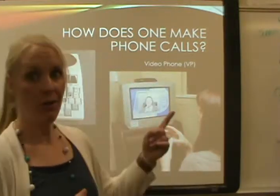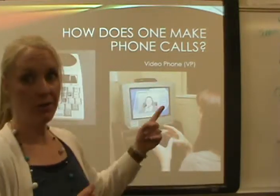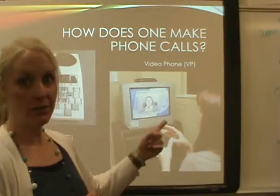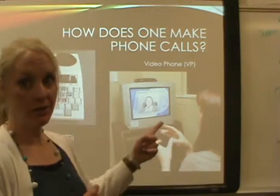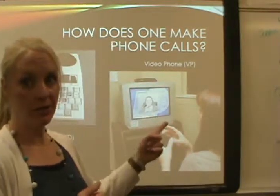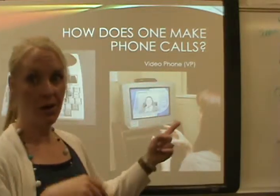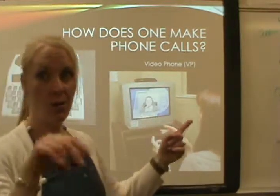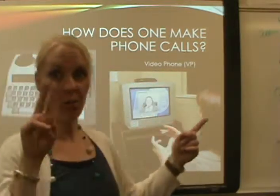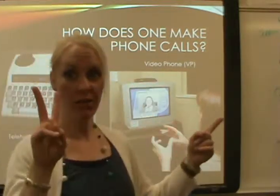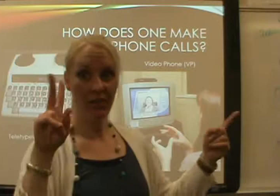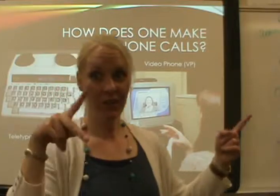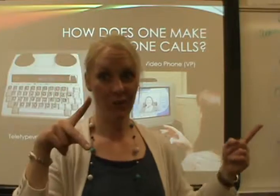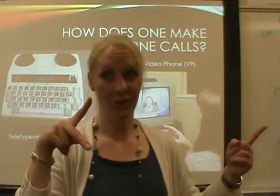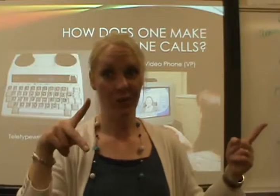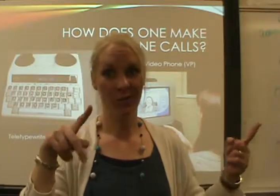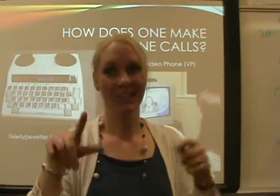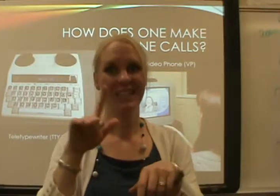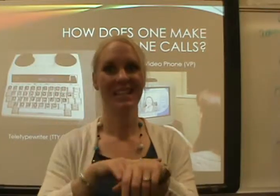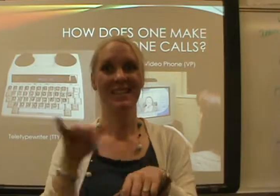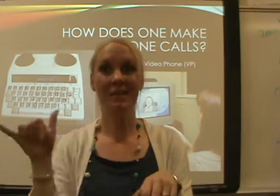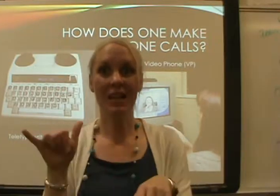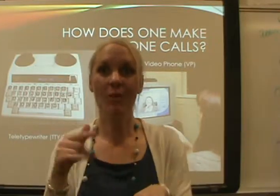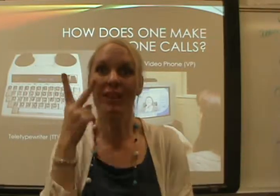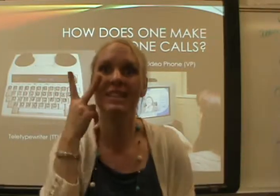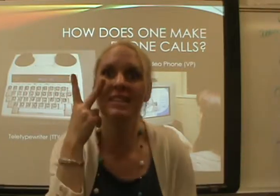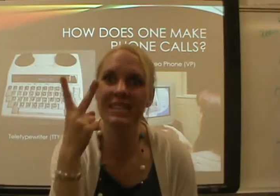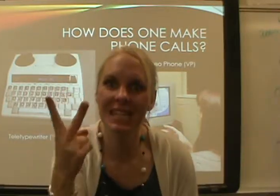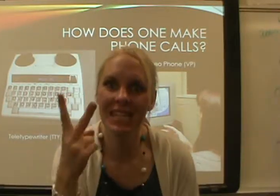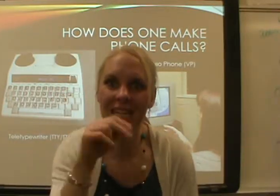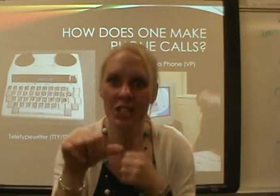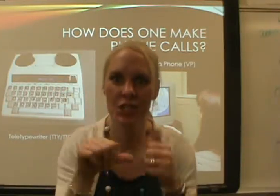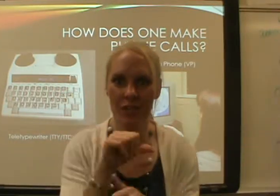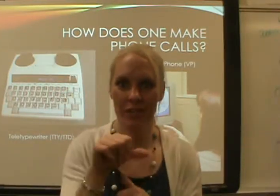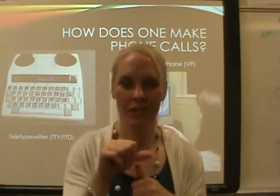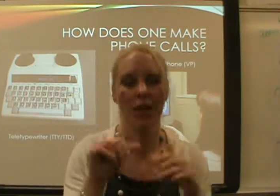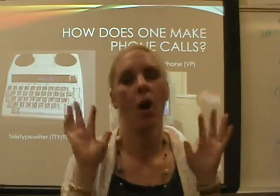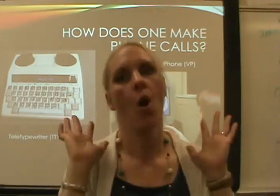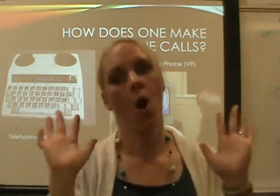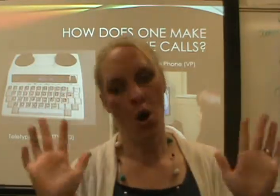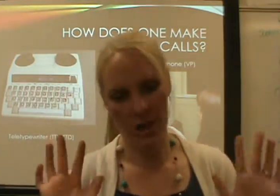Now, with the videophone, same time, we can see each other. Awesome.